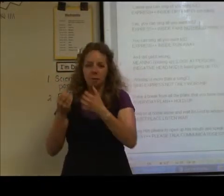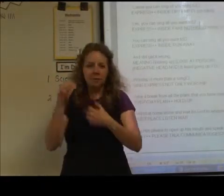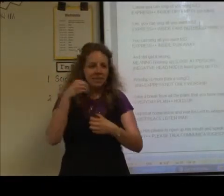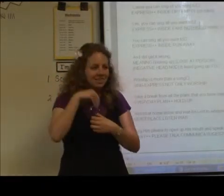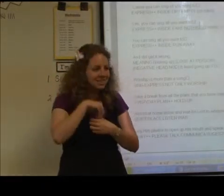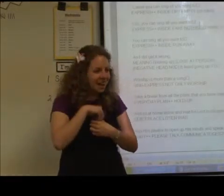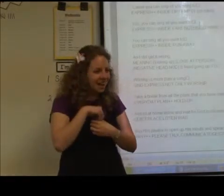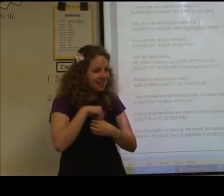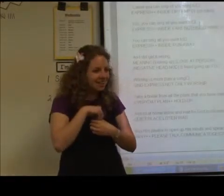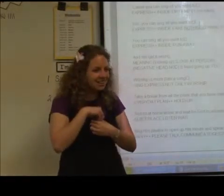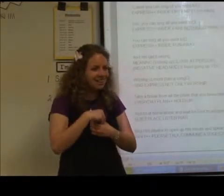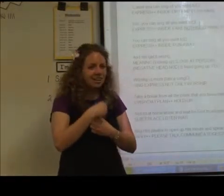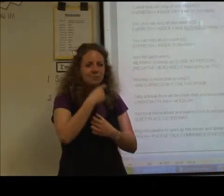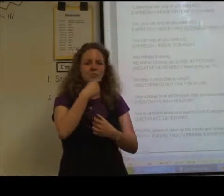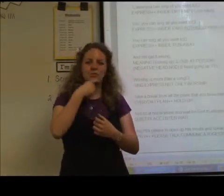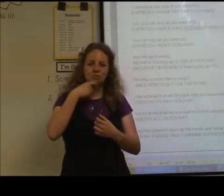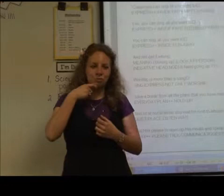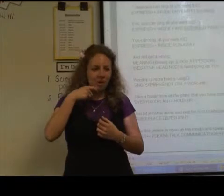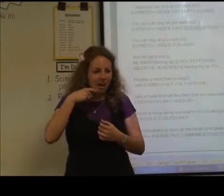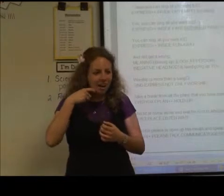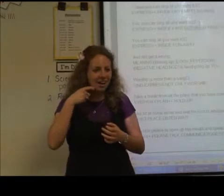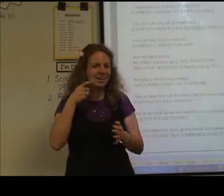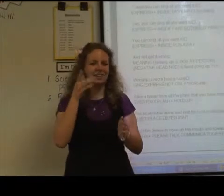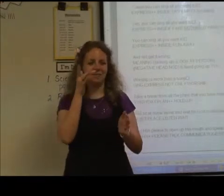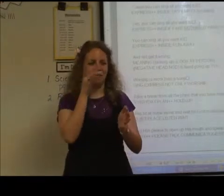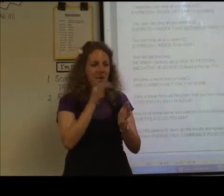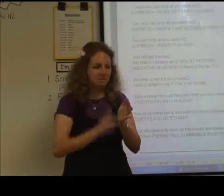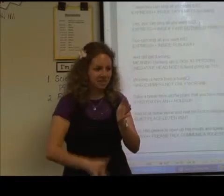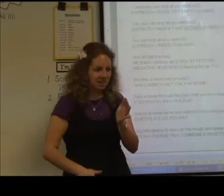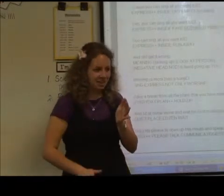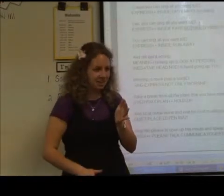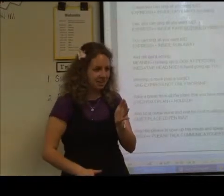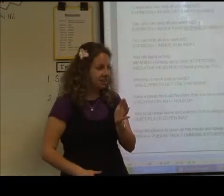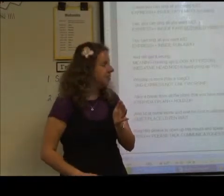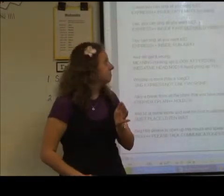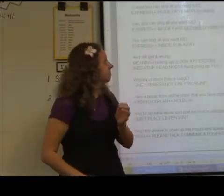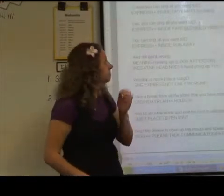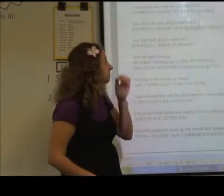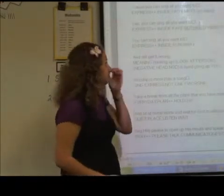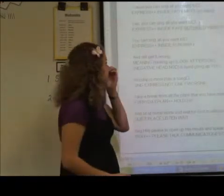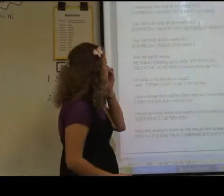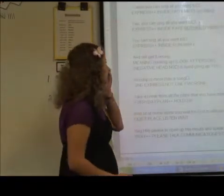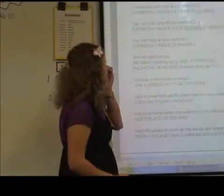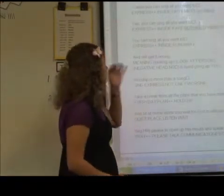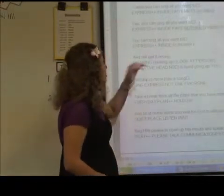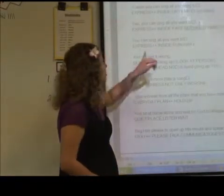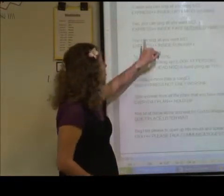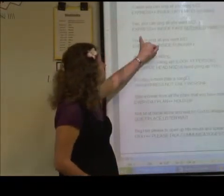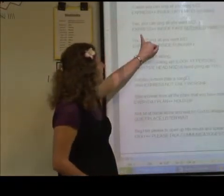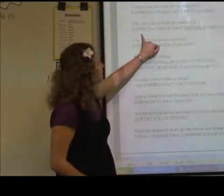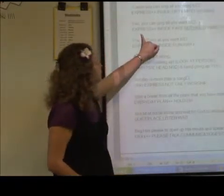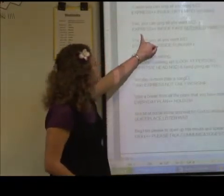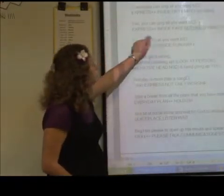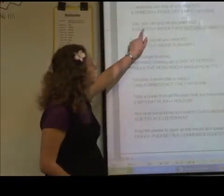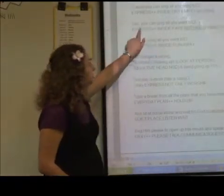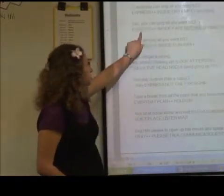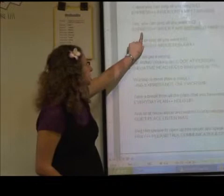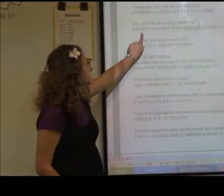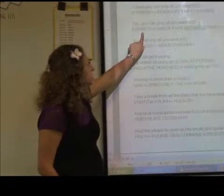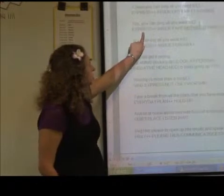but inside, dry and empty. And then you can go back to, yes, you can sing all you